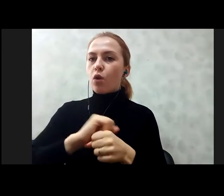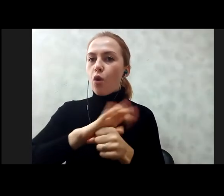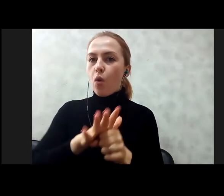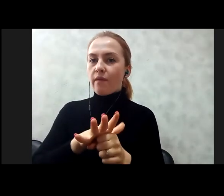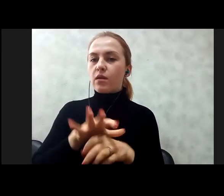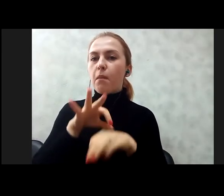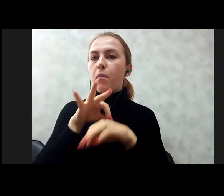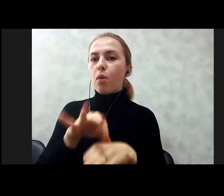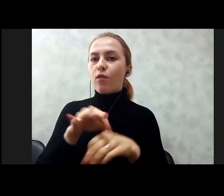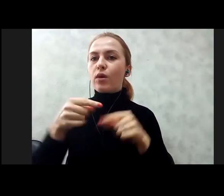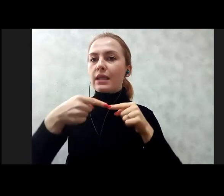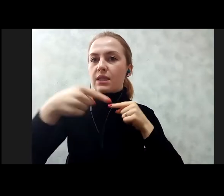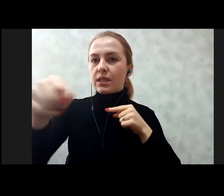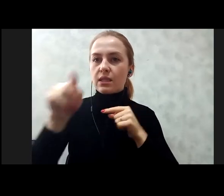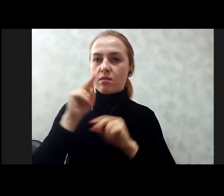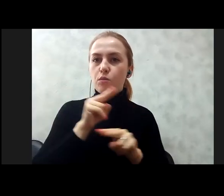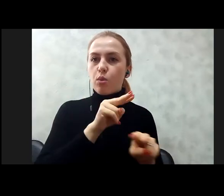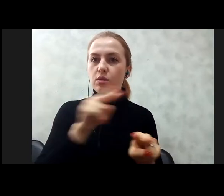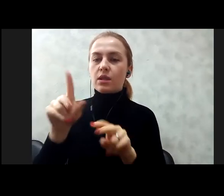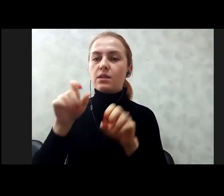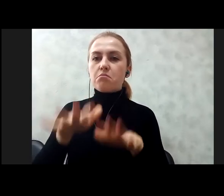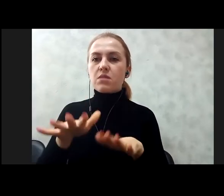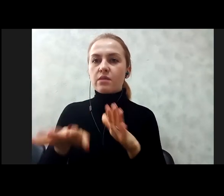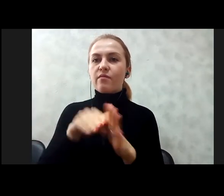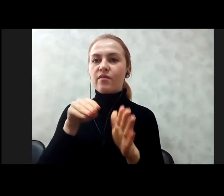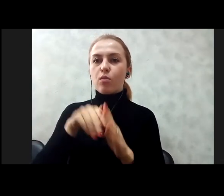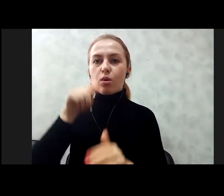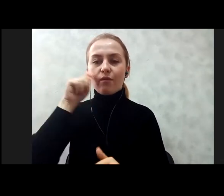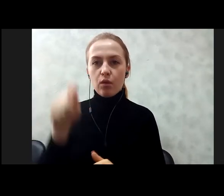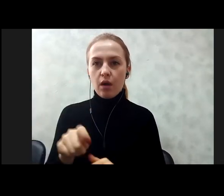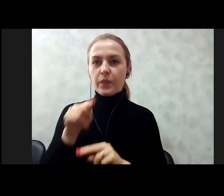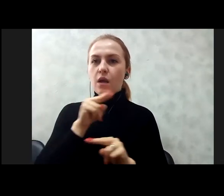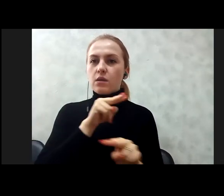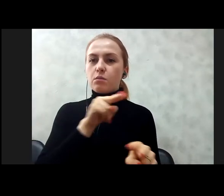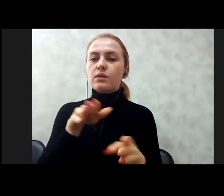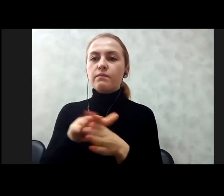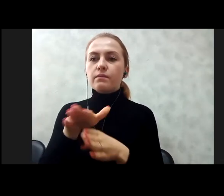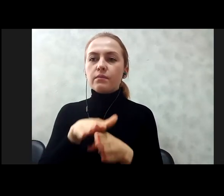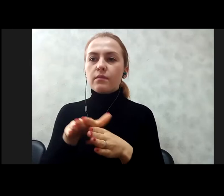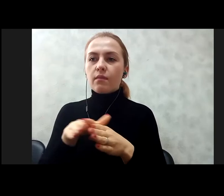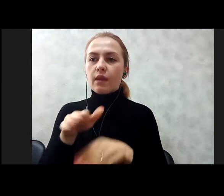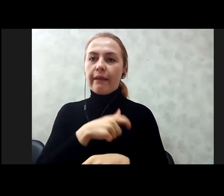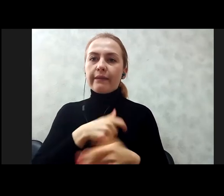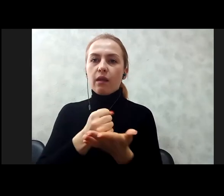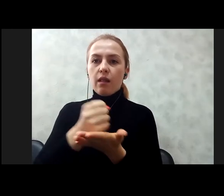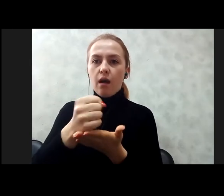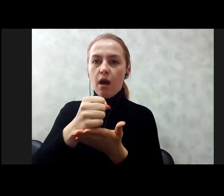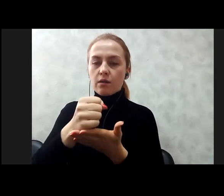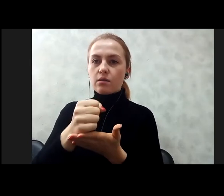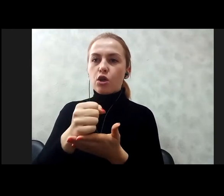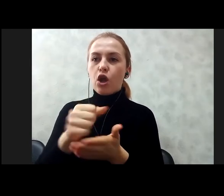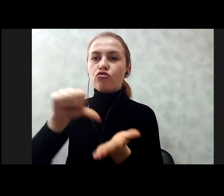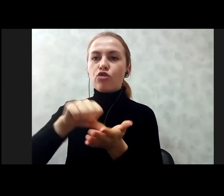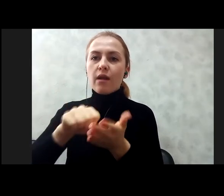the COVID pandemic, we conducted remote observation of the elections by the